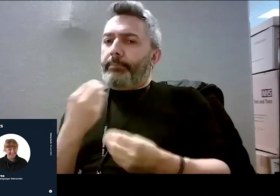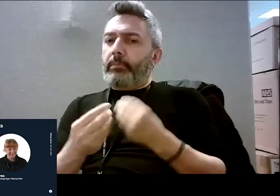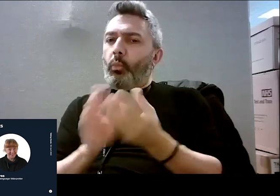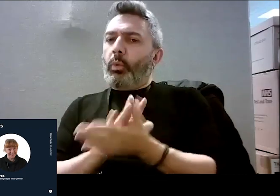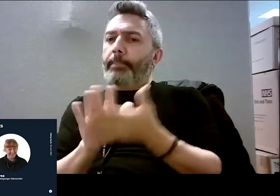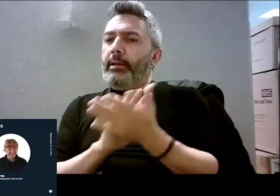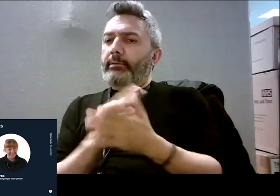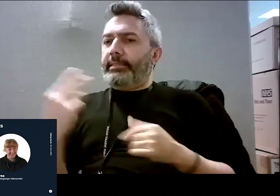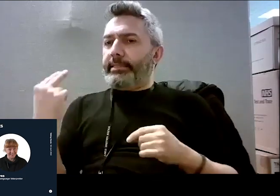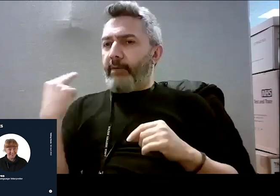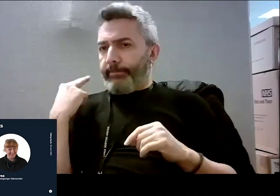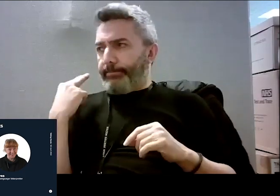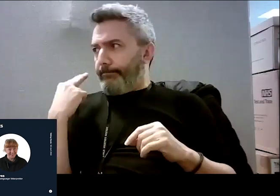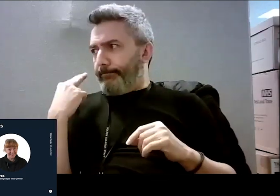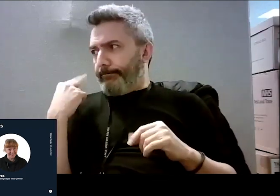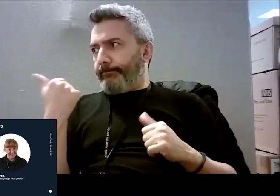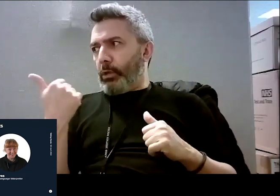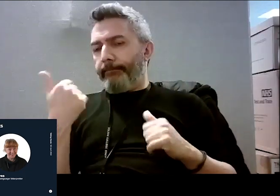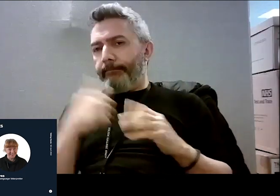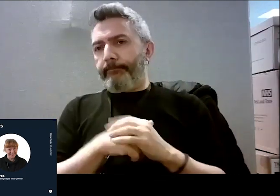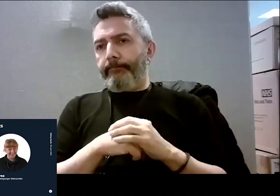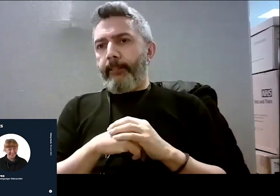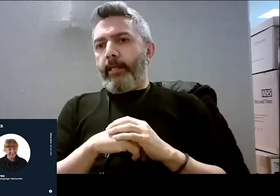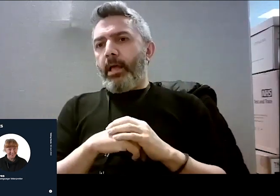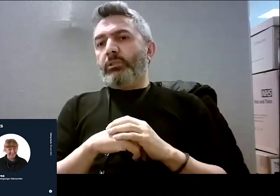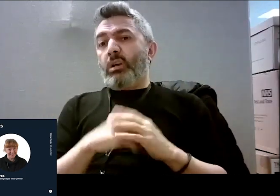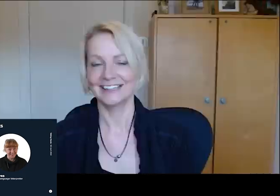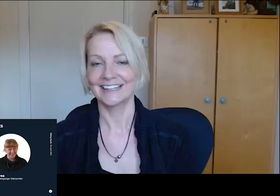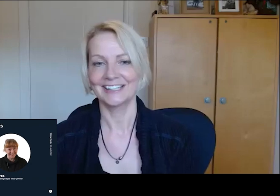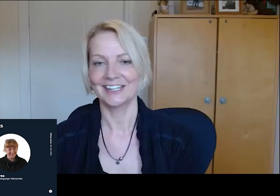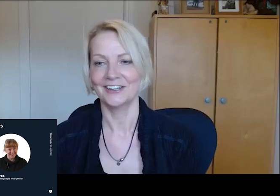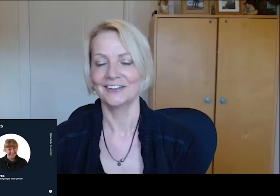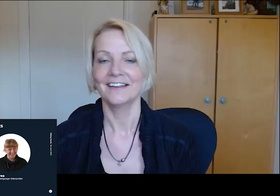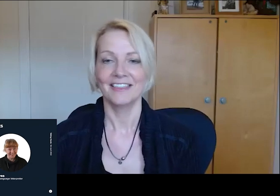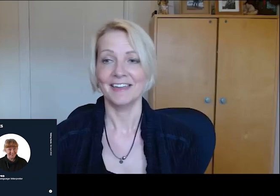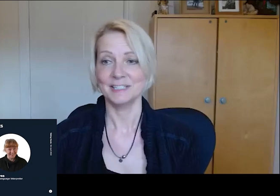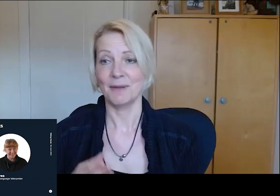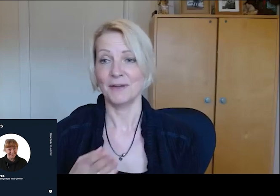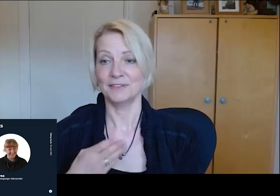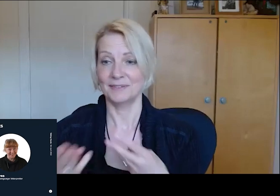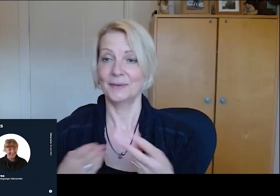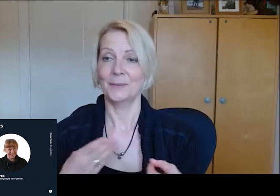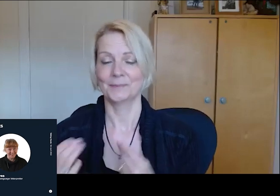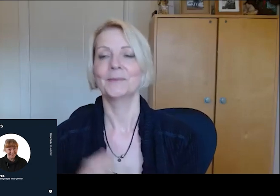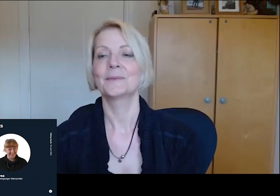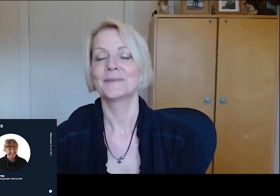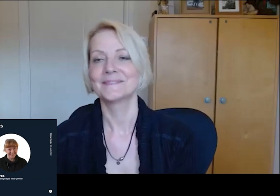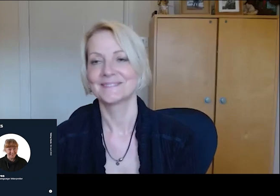about. So brilliant. Thank you. Thanks. So yeah.